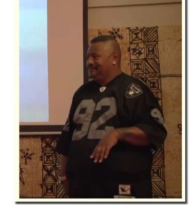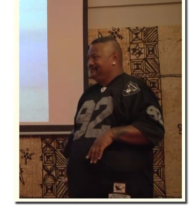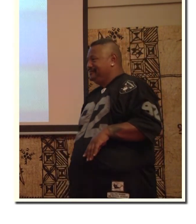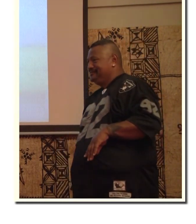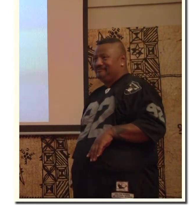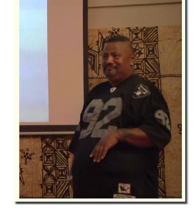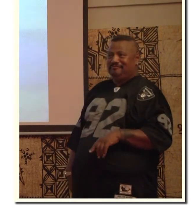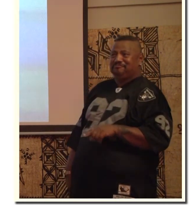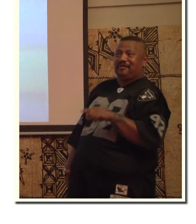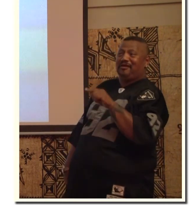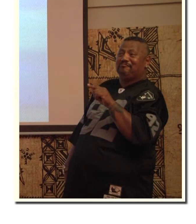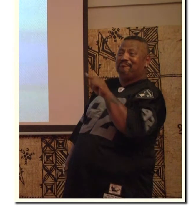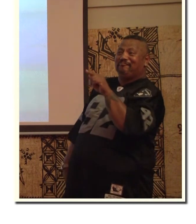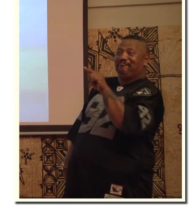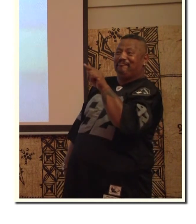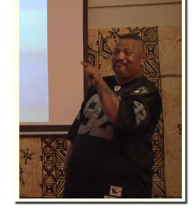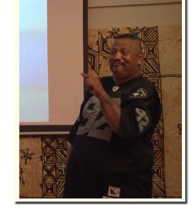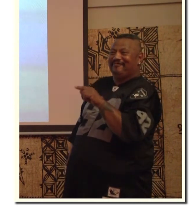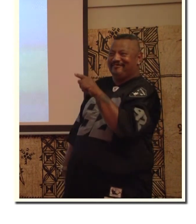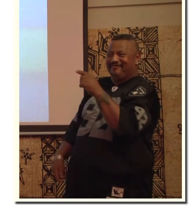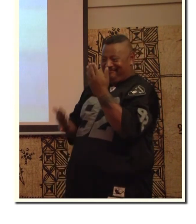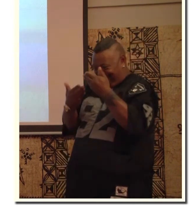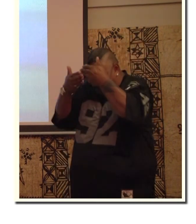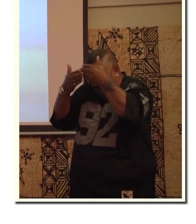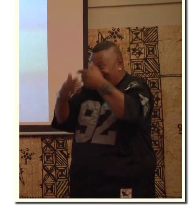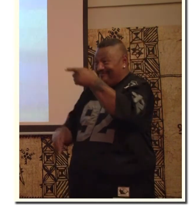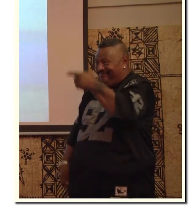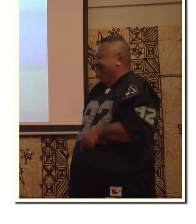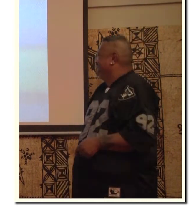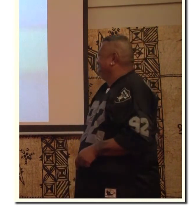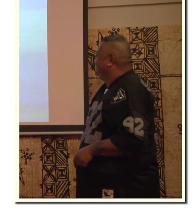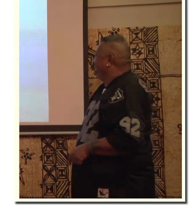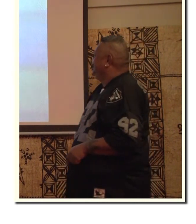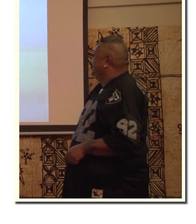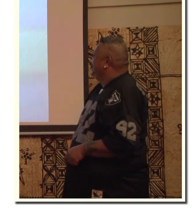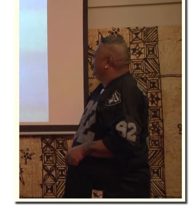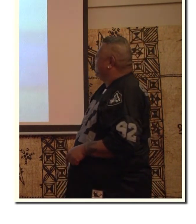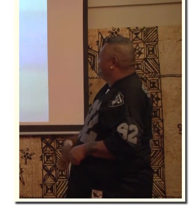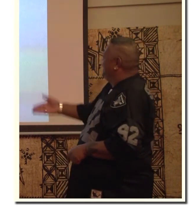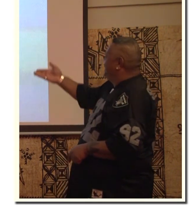My 4 children. Some of them over there. Yeah, hiding, I expect.